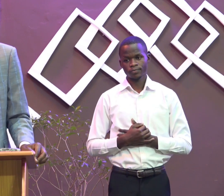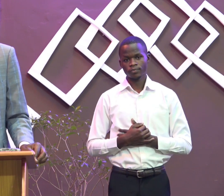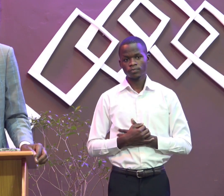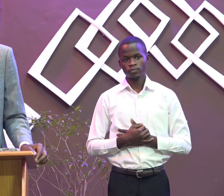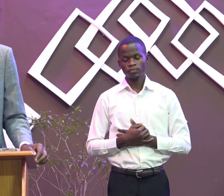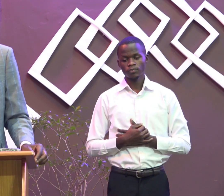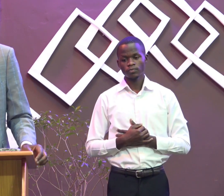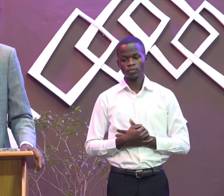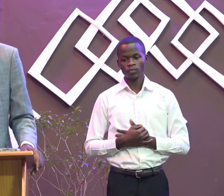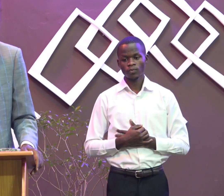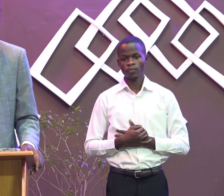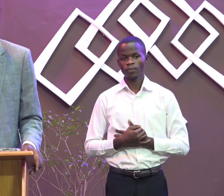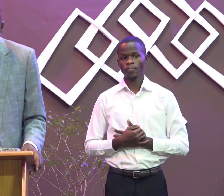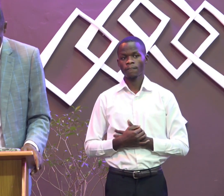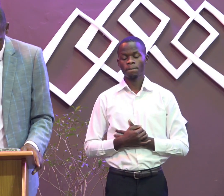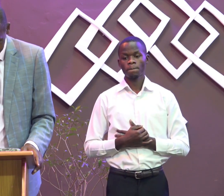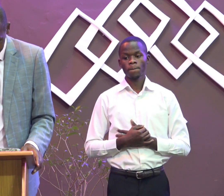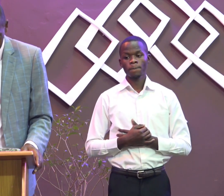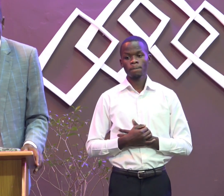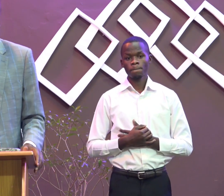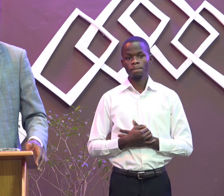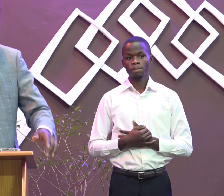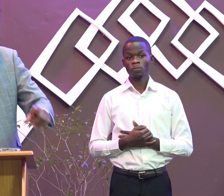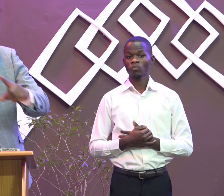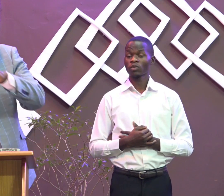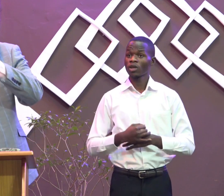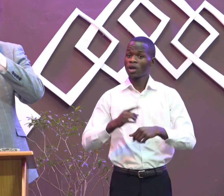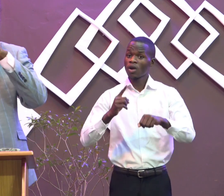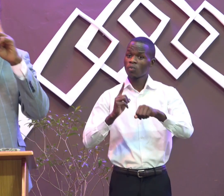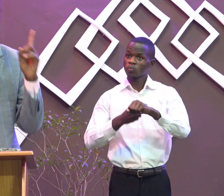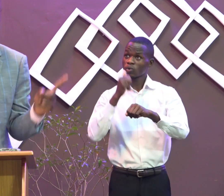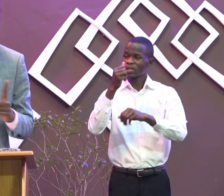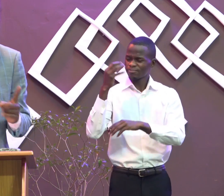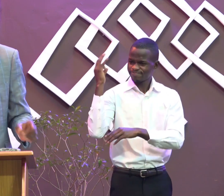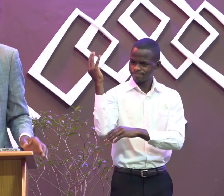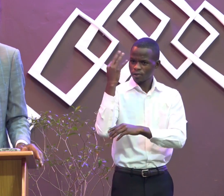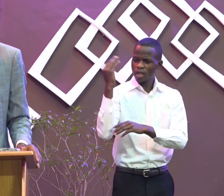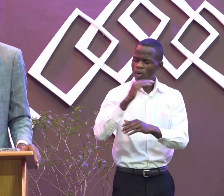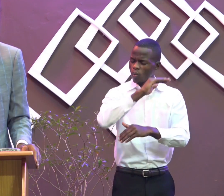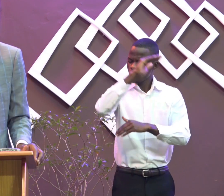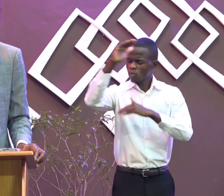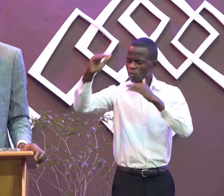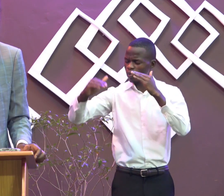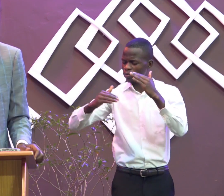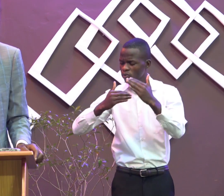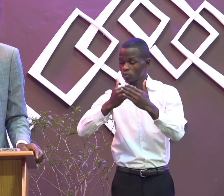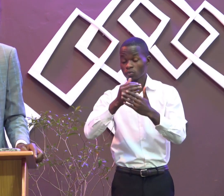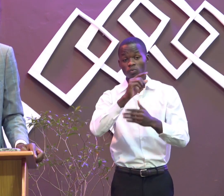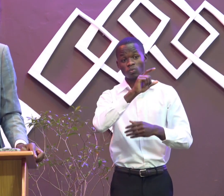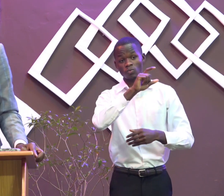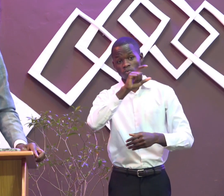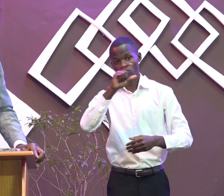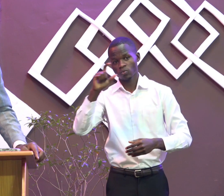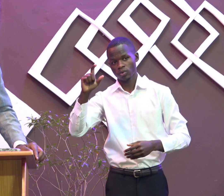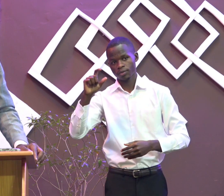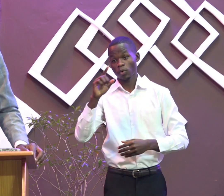day first the second day like that ng'abuulira wiiki yonna n'agimalako and would preach the whole